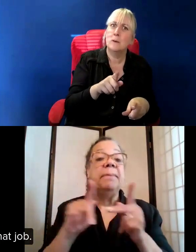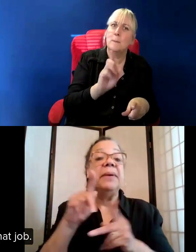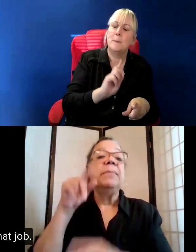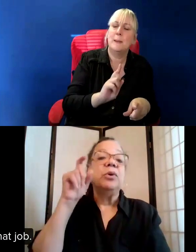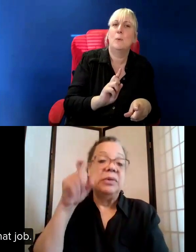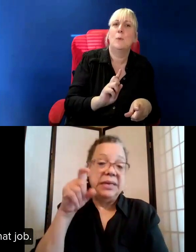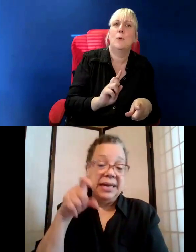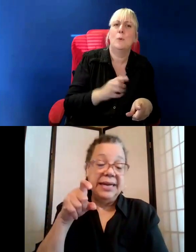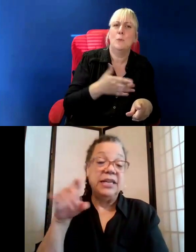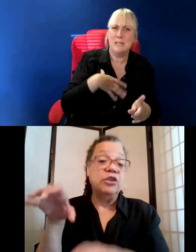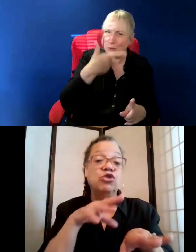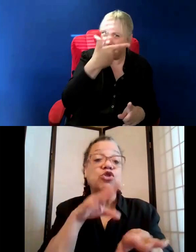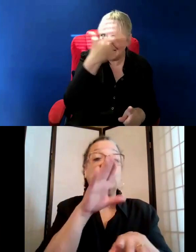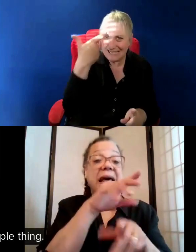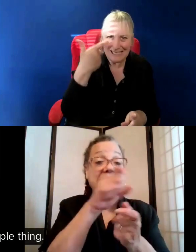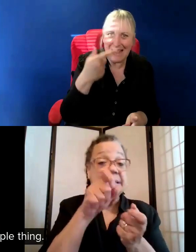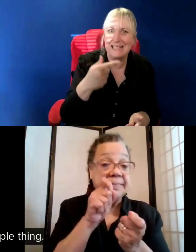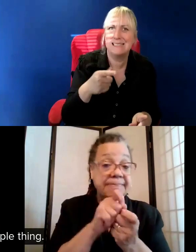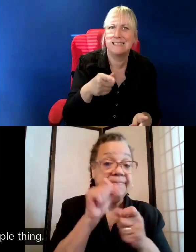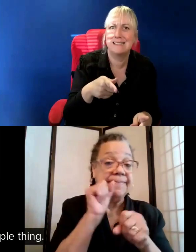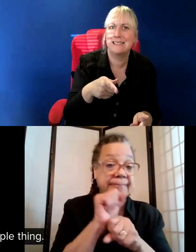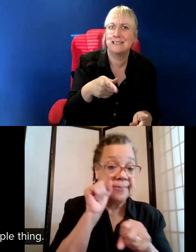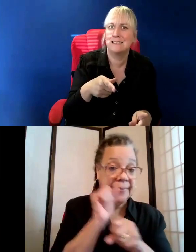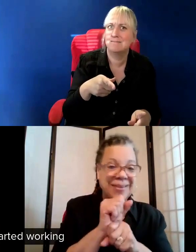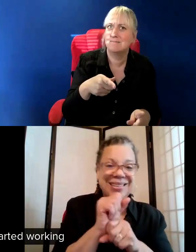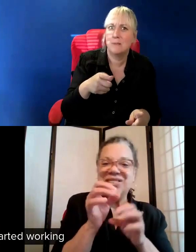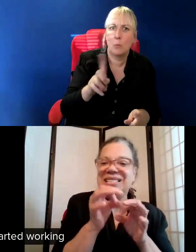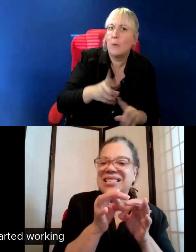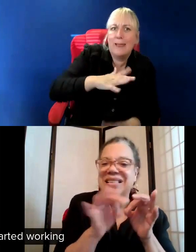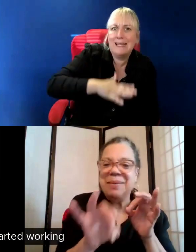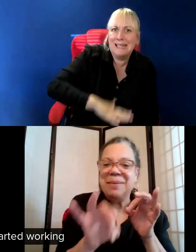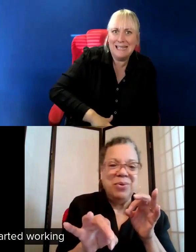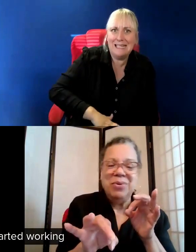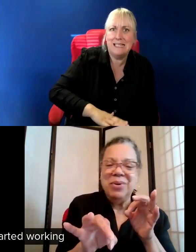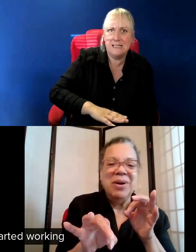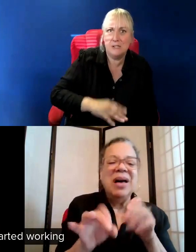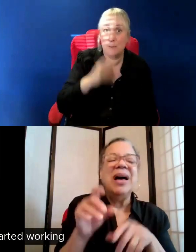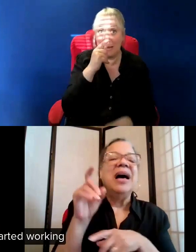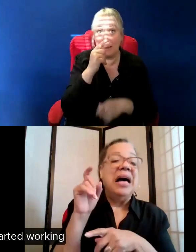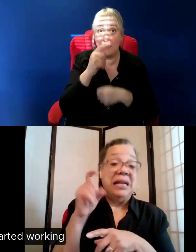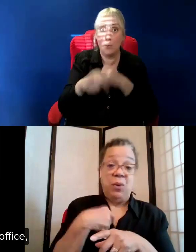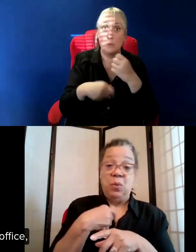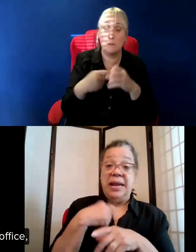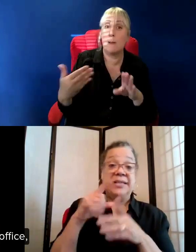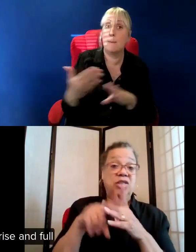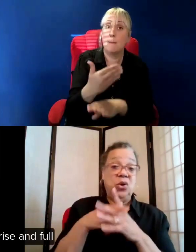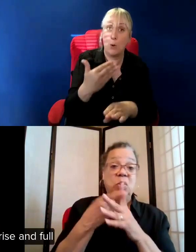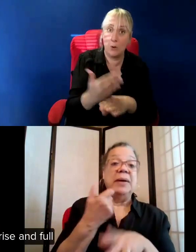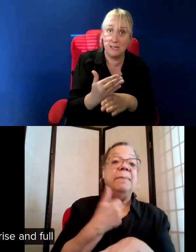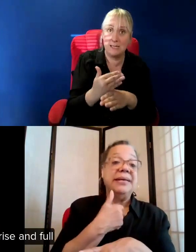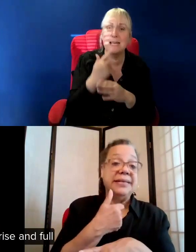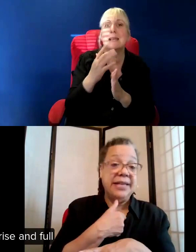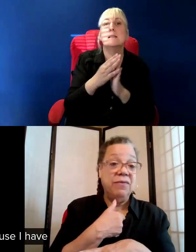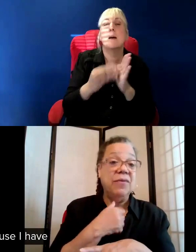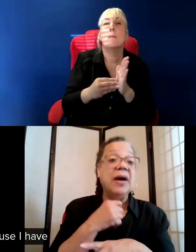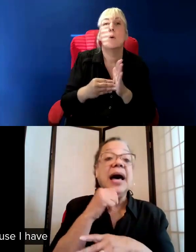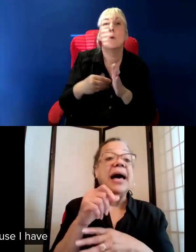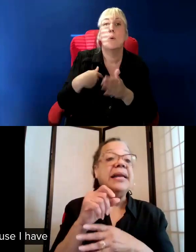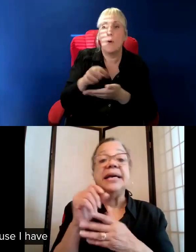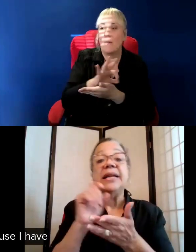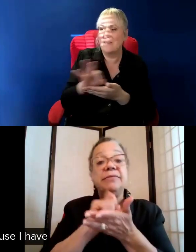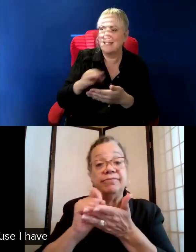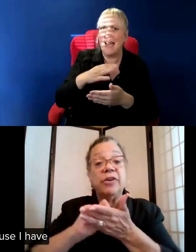to do that job. You know, just a simple thing like when I started working in the office, I needed a rise and fall